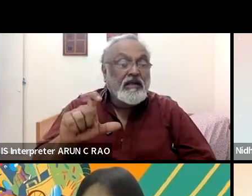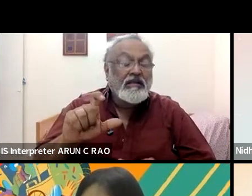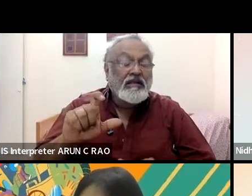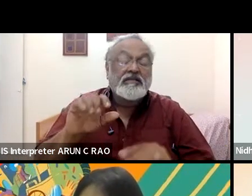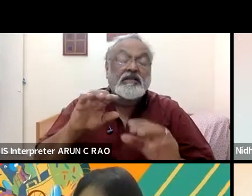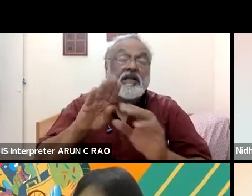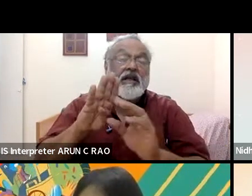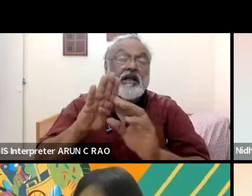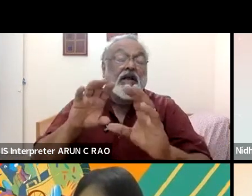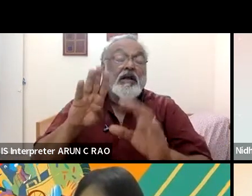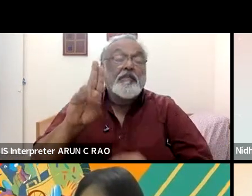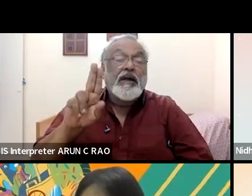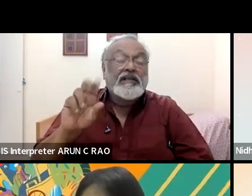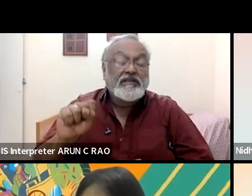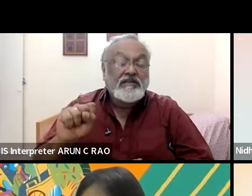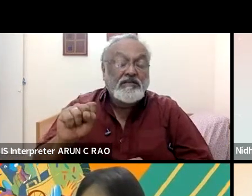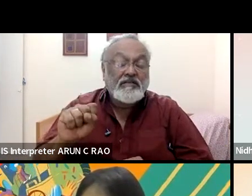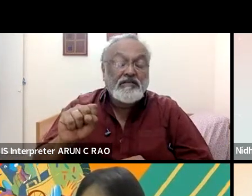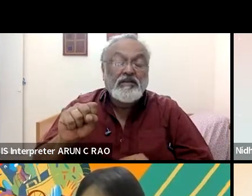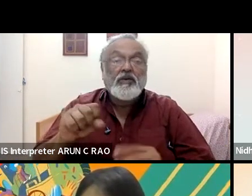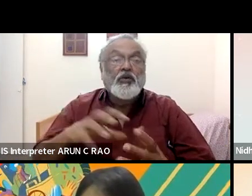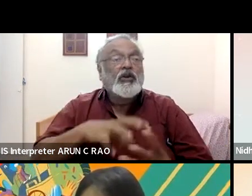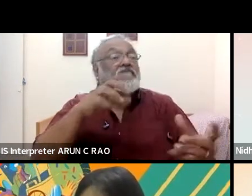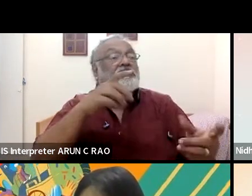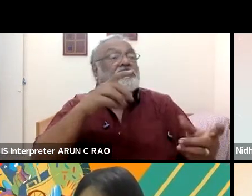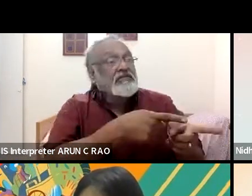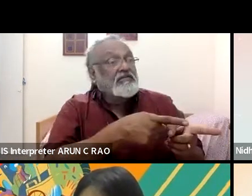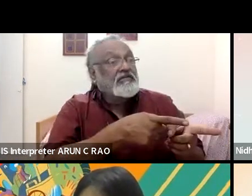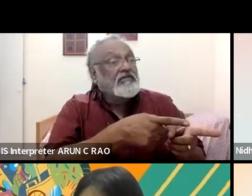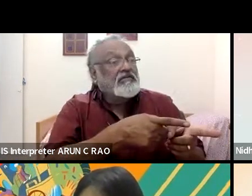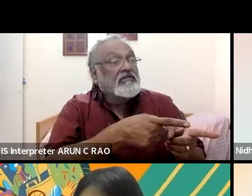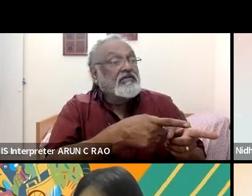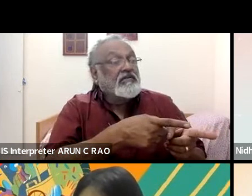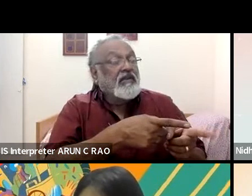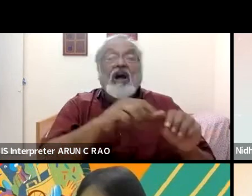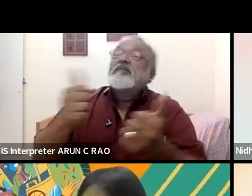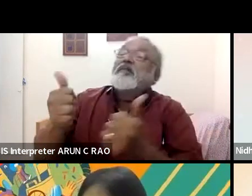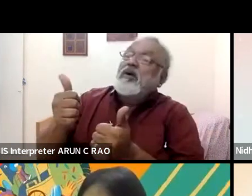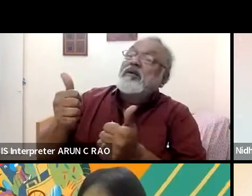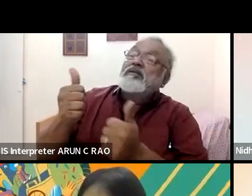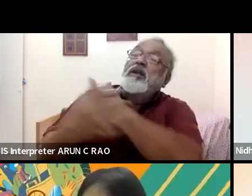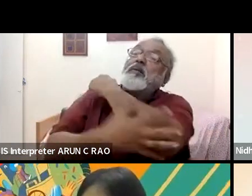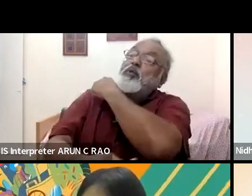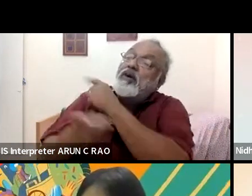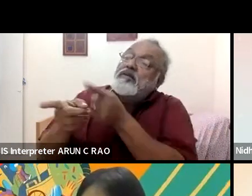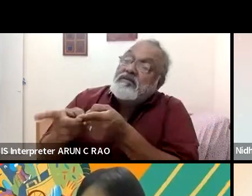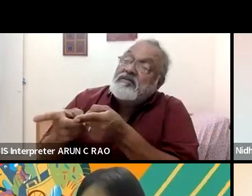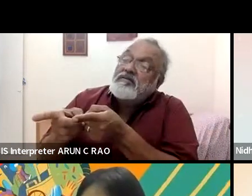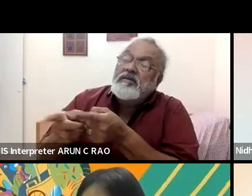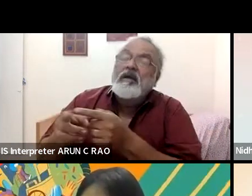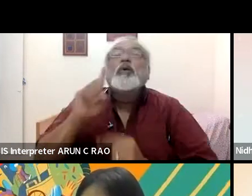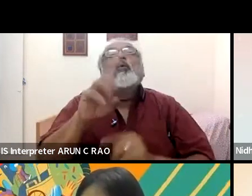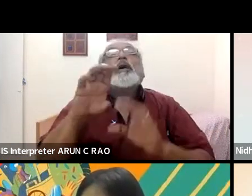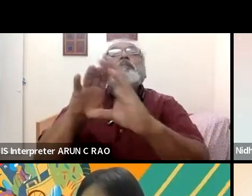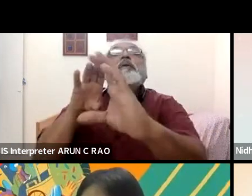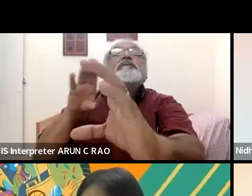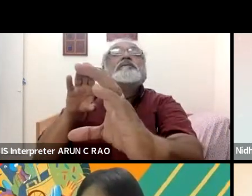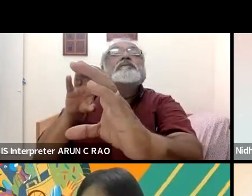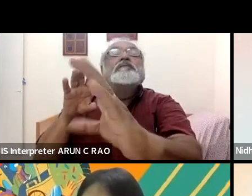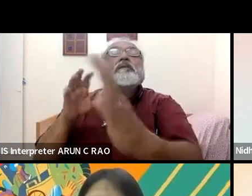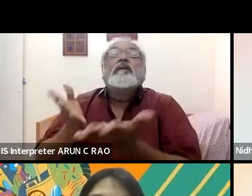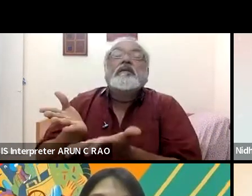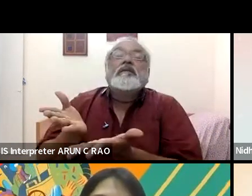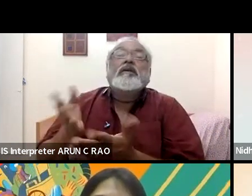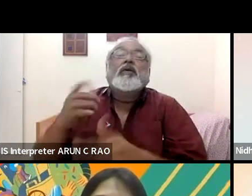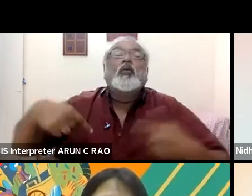and the third-rate bus for the poor person, and one bus which is wheelchair accessible for the among 100 for the